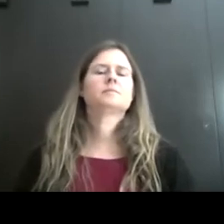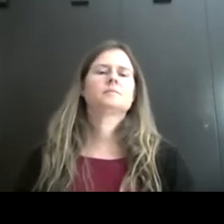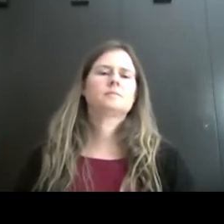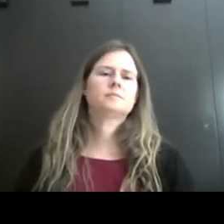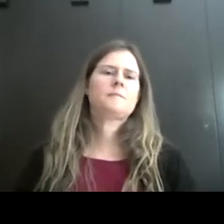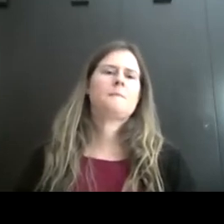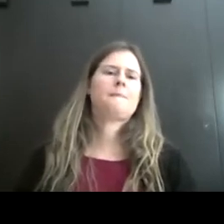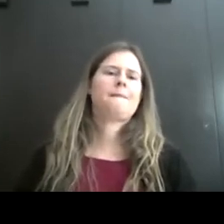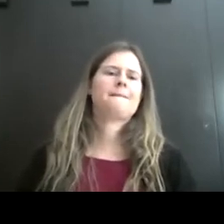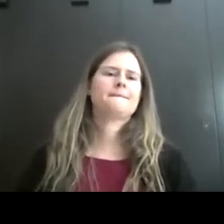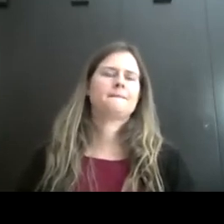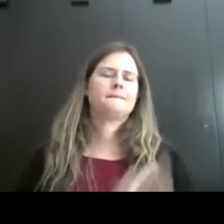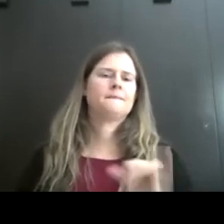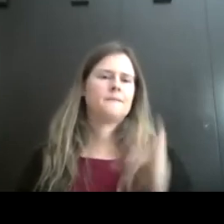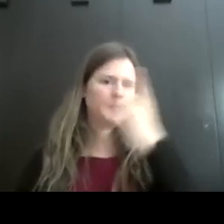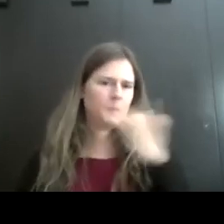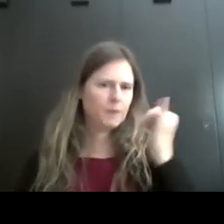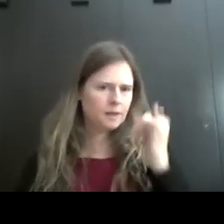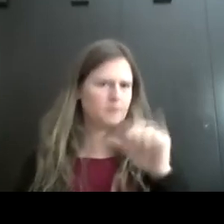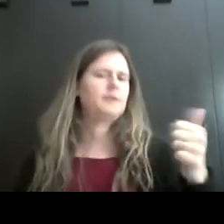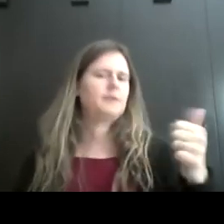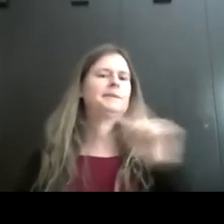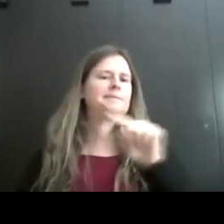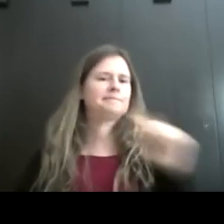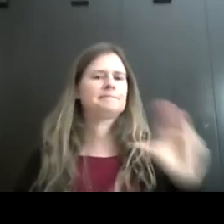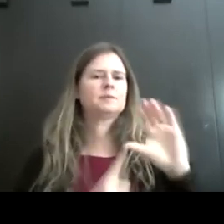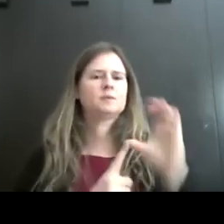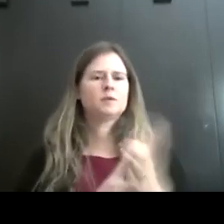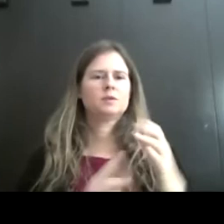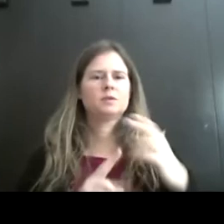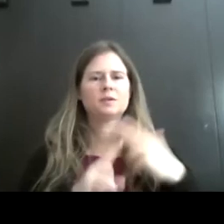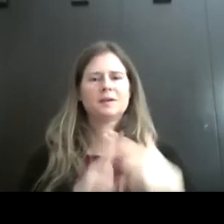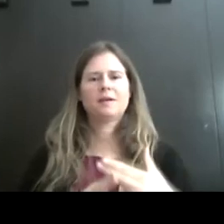the Hawaiians and many other cultures, we all call each other cuz